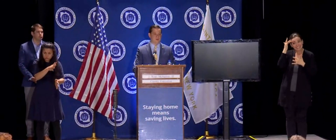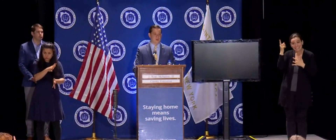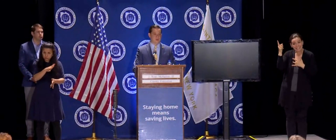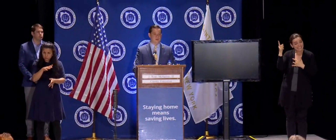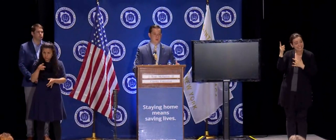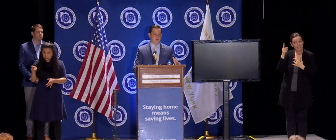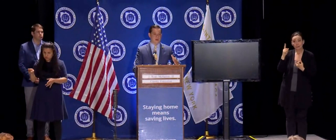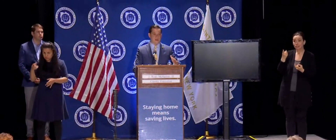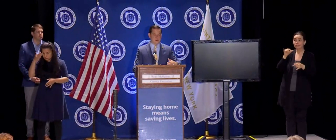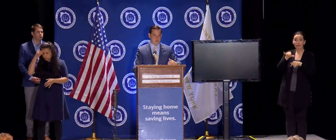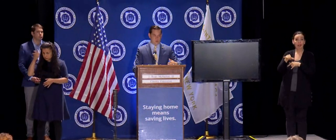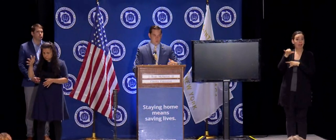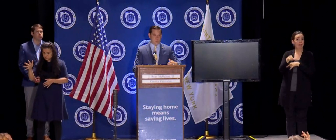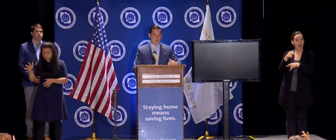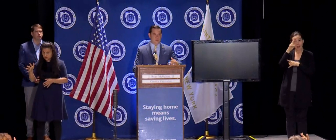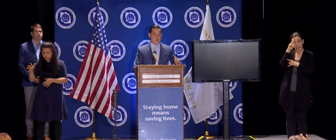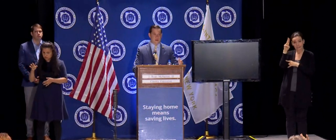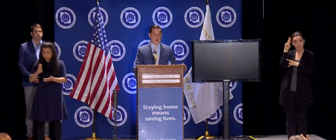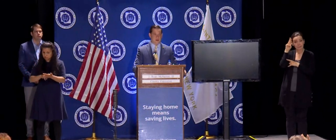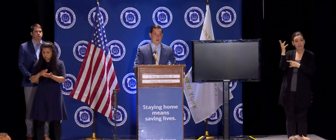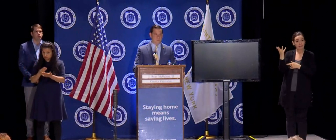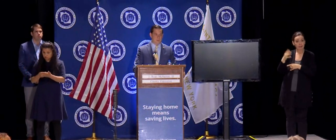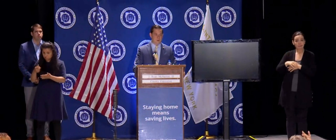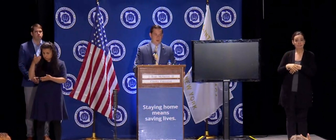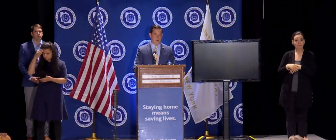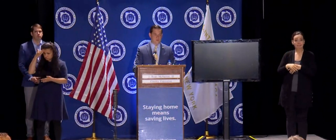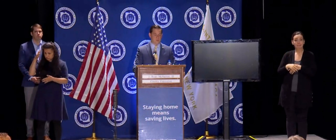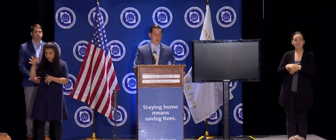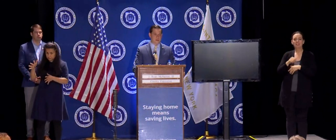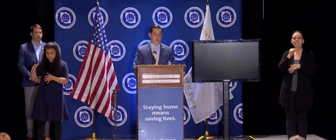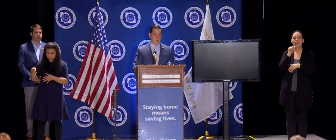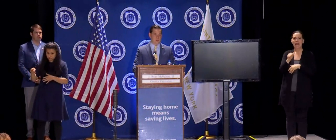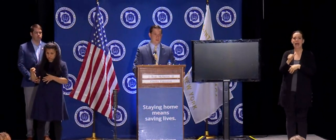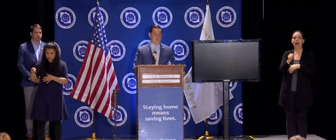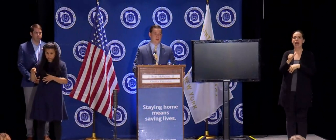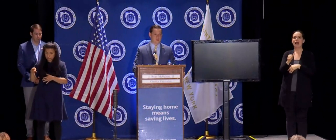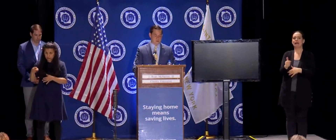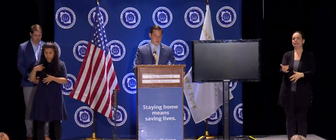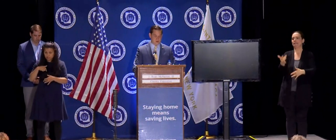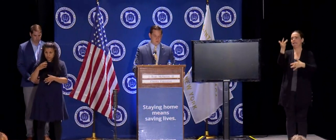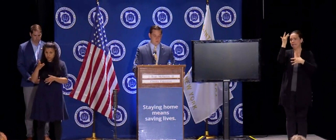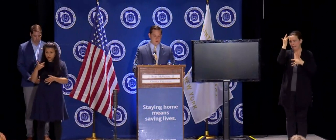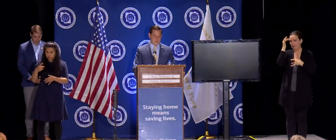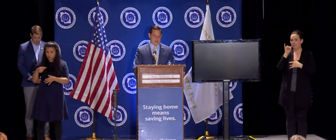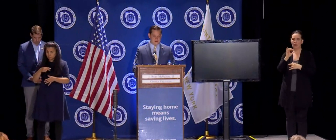sick enough to go to the ICU to then be at risk for mortality rates.